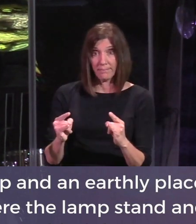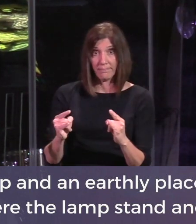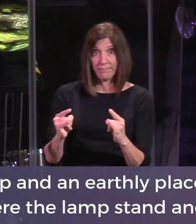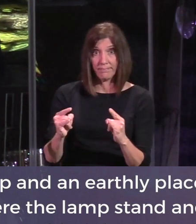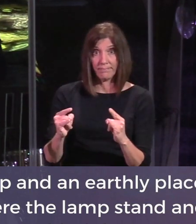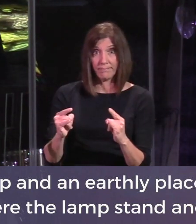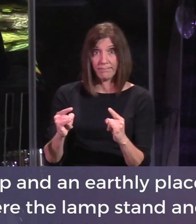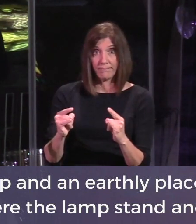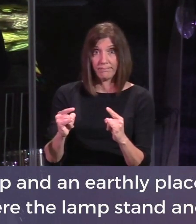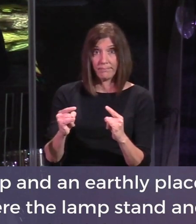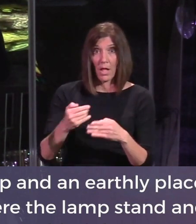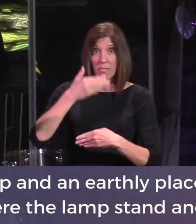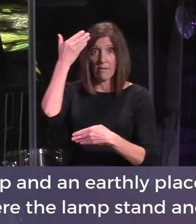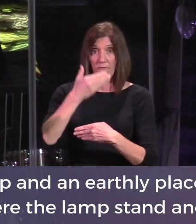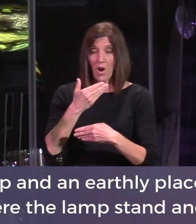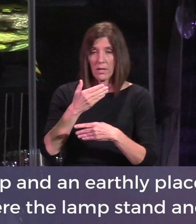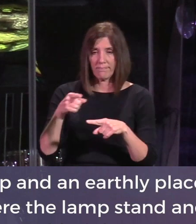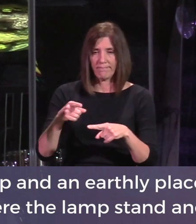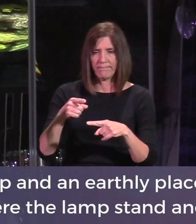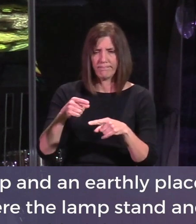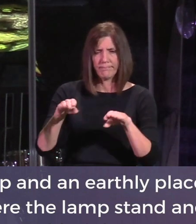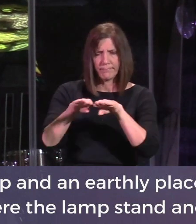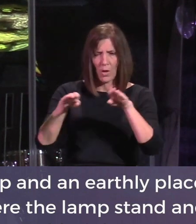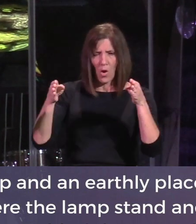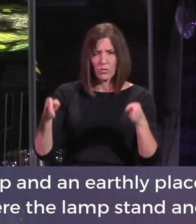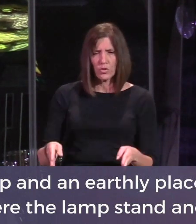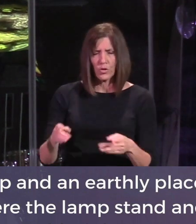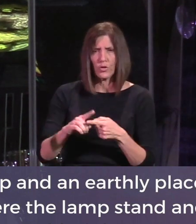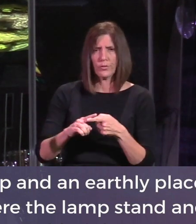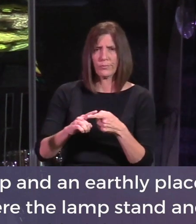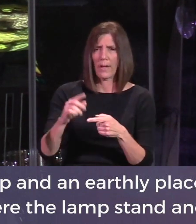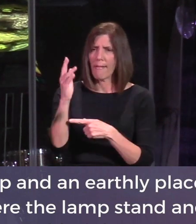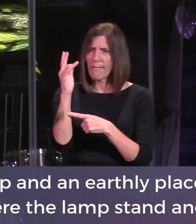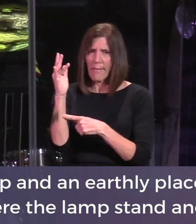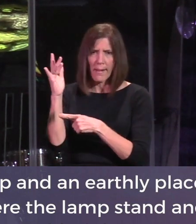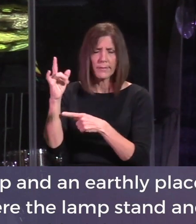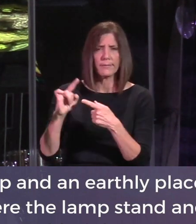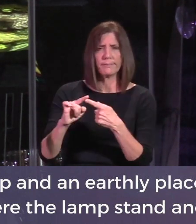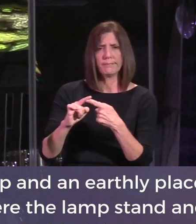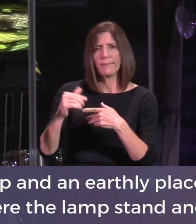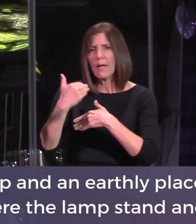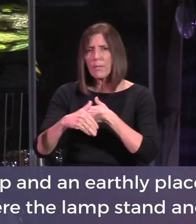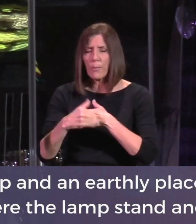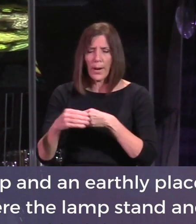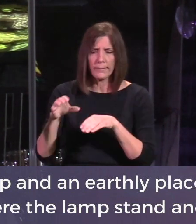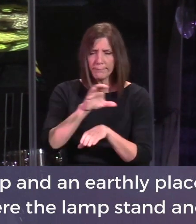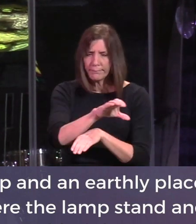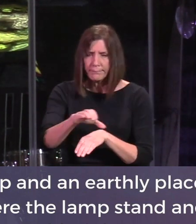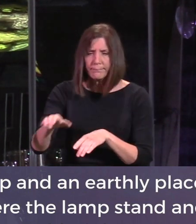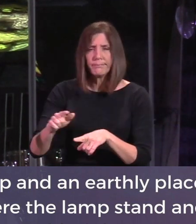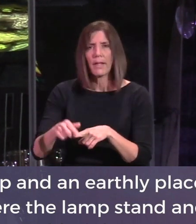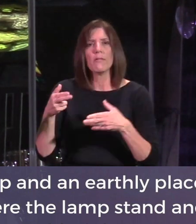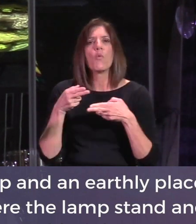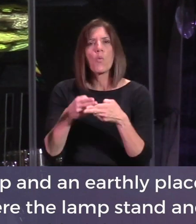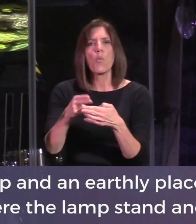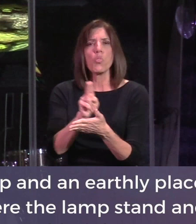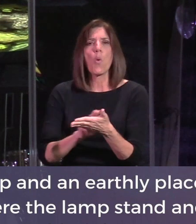first section, in which were the lampstand and the table and the bread of the presence. It is called the holy